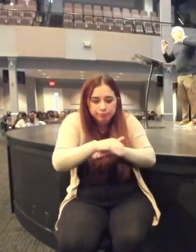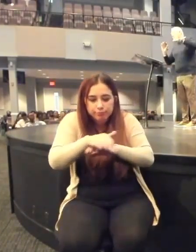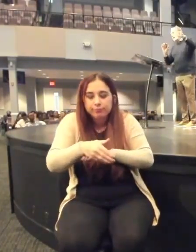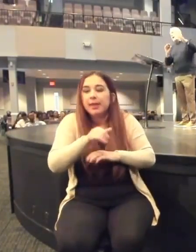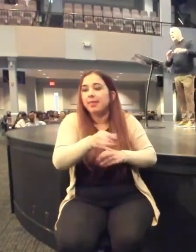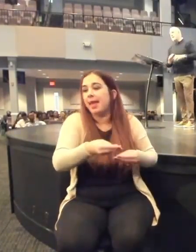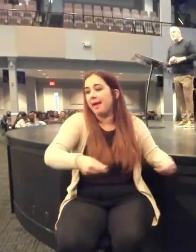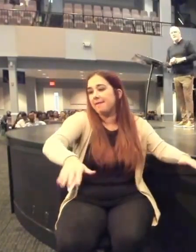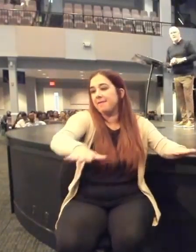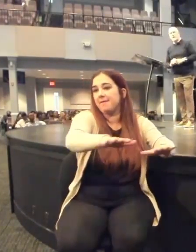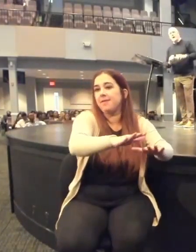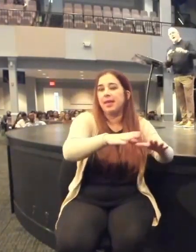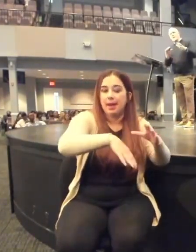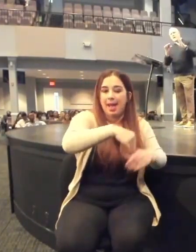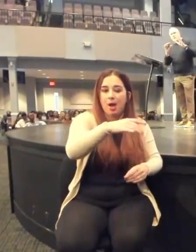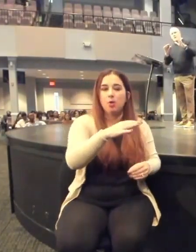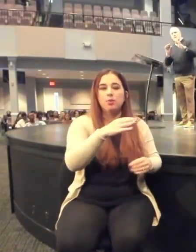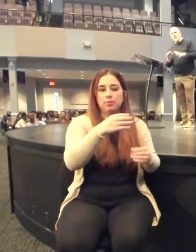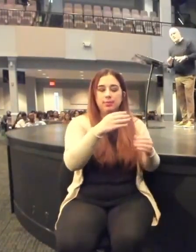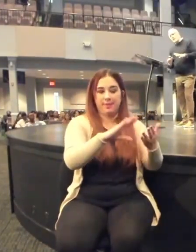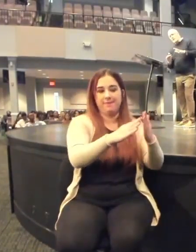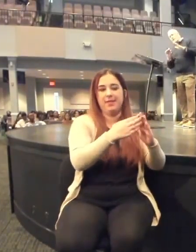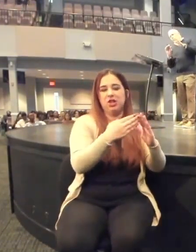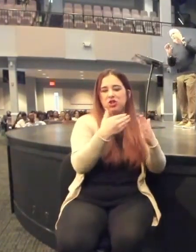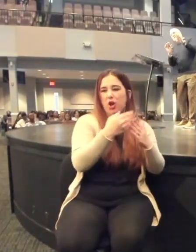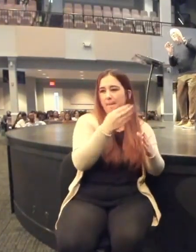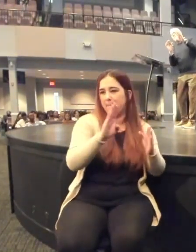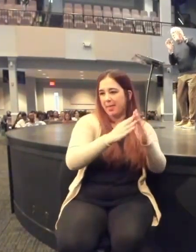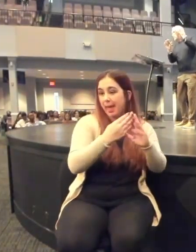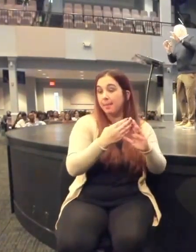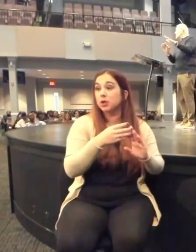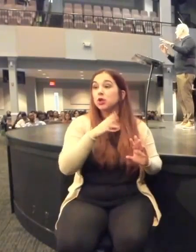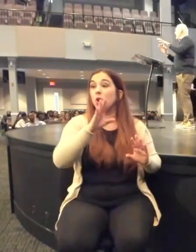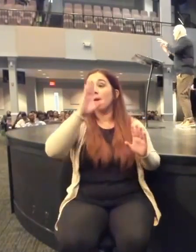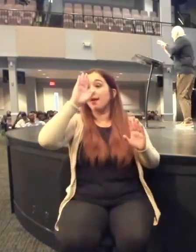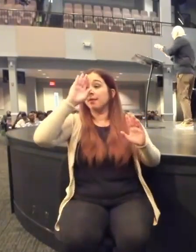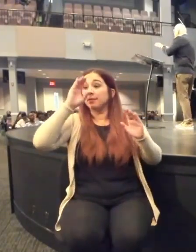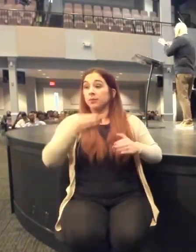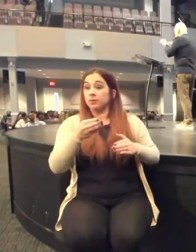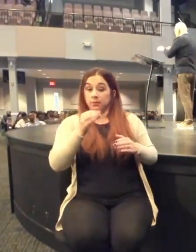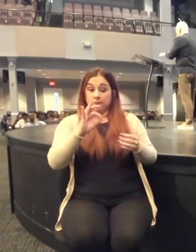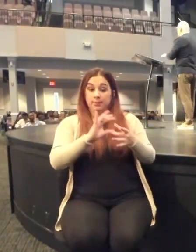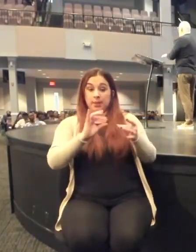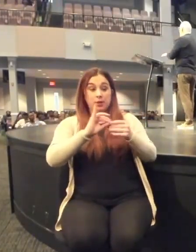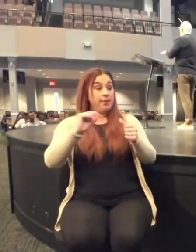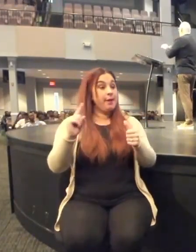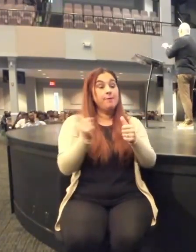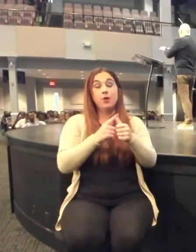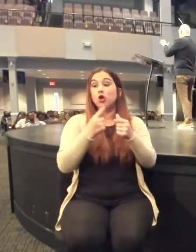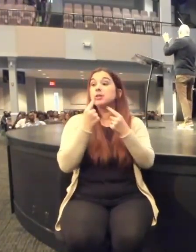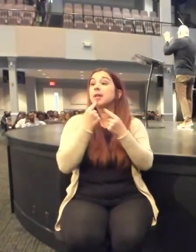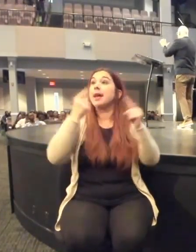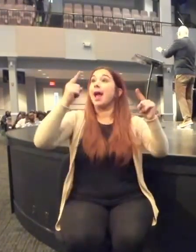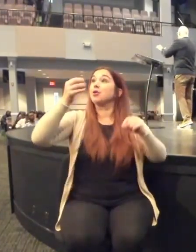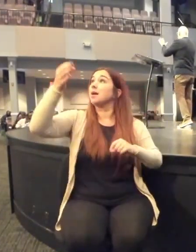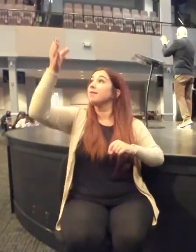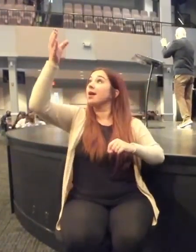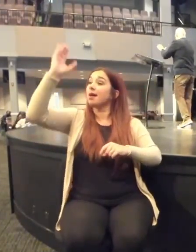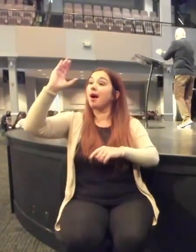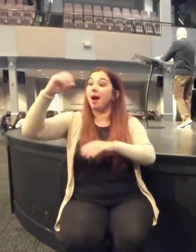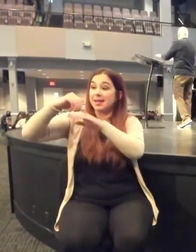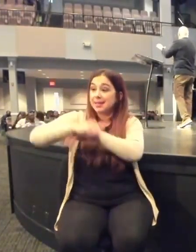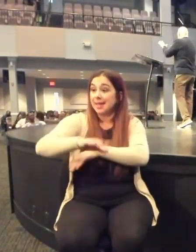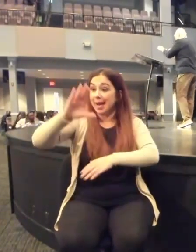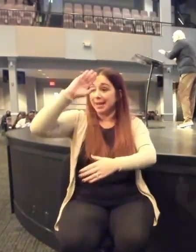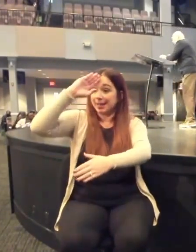field outside of the village of Bethlehem. So the focus of the message, the first announcement of God's sending his